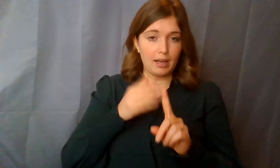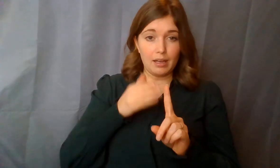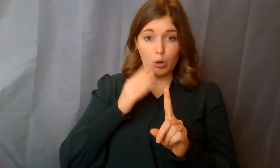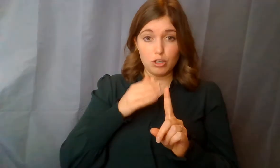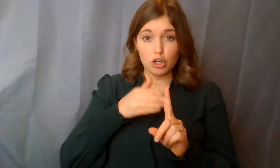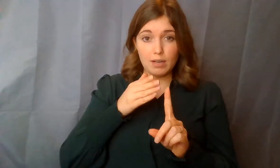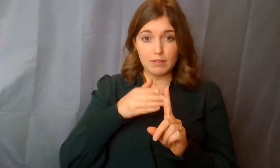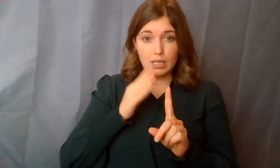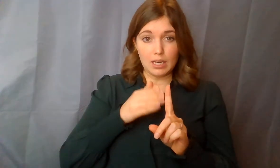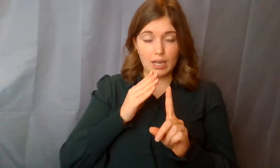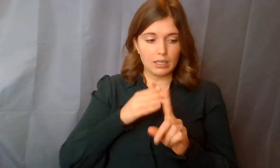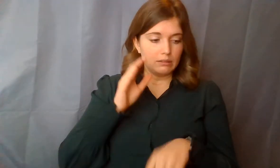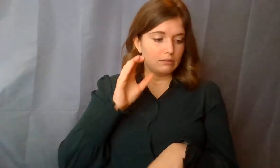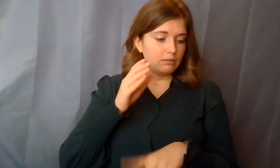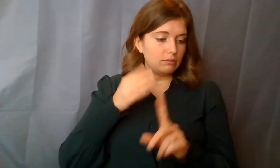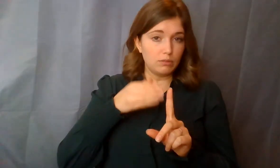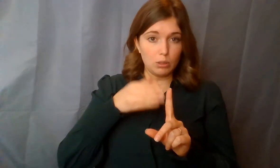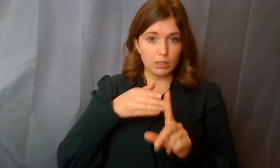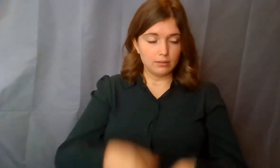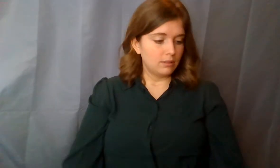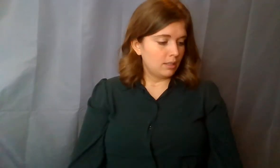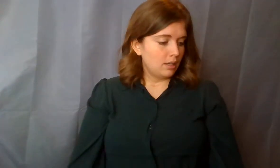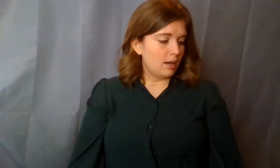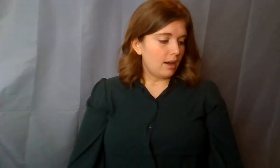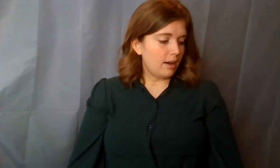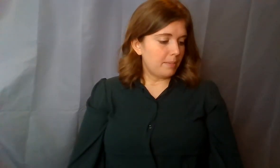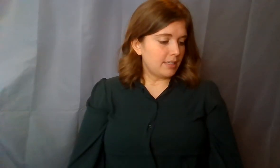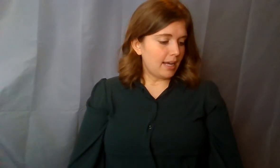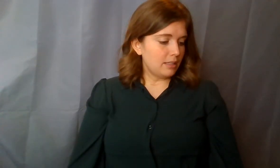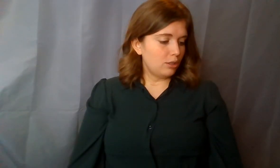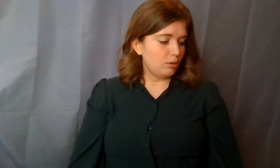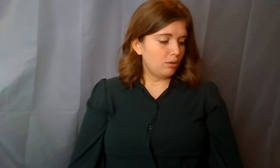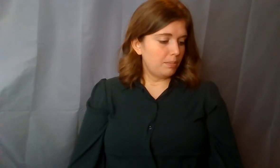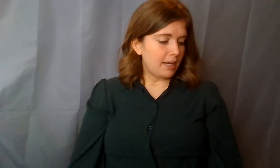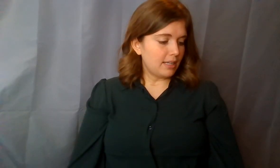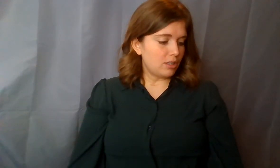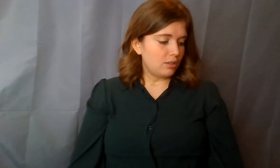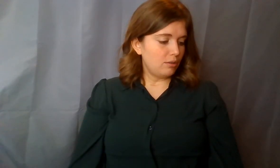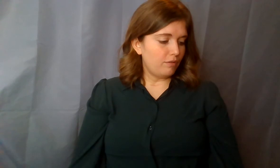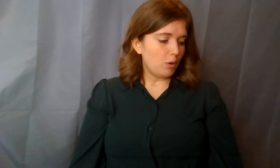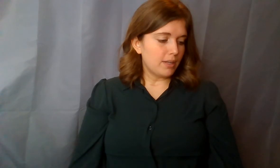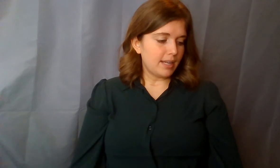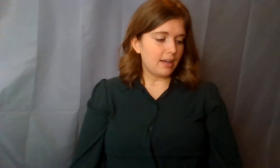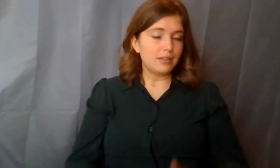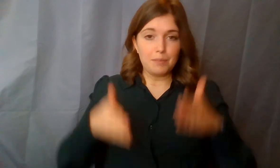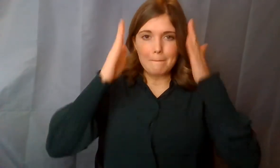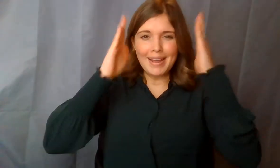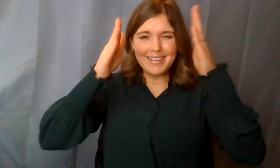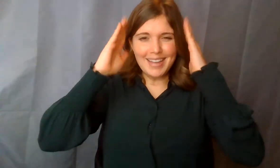I go to church every Sunday. Frequent. Attend to, pay attention to, focus on. Pay